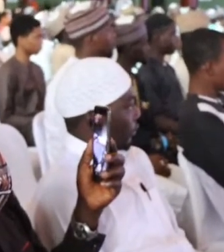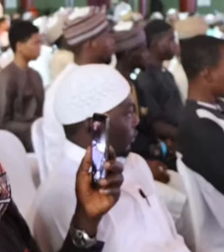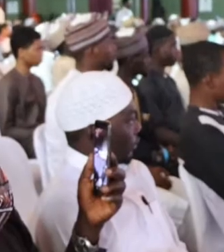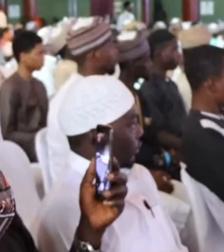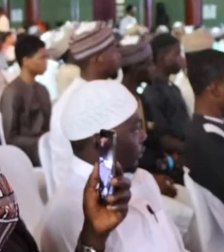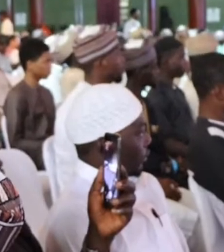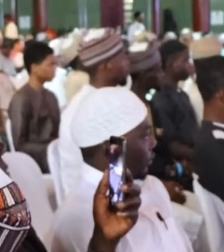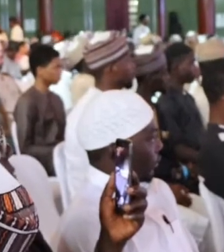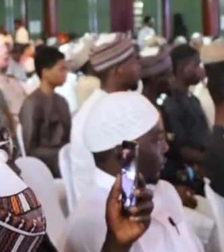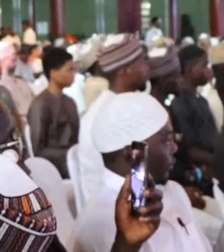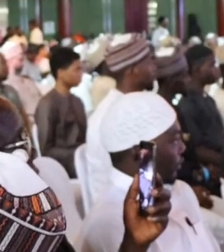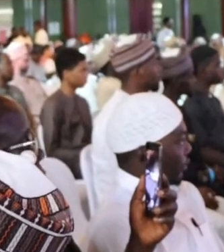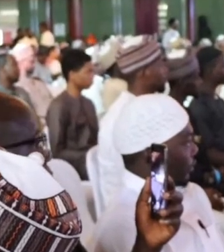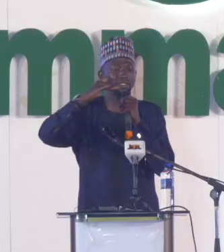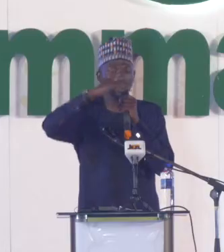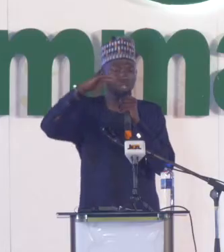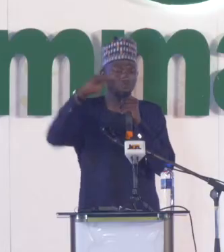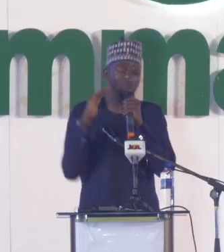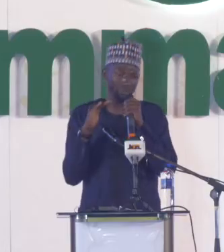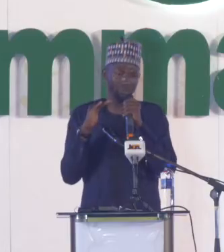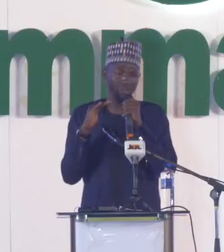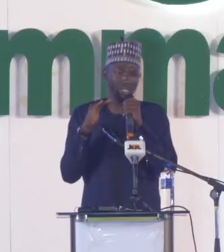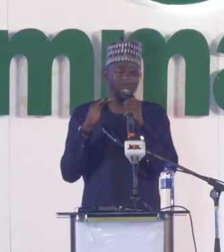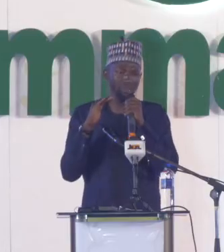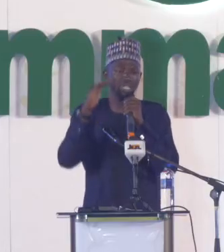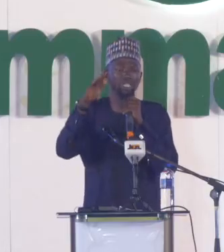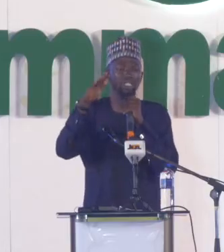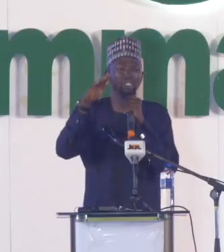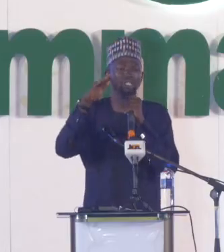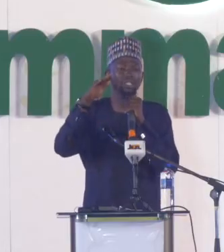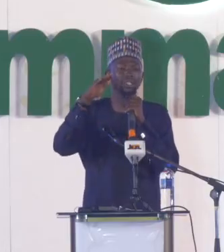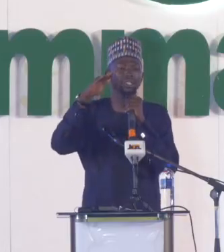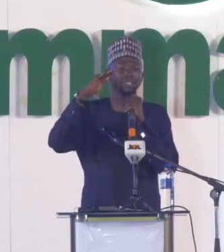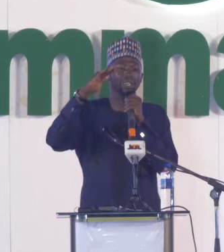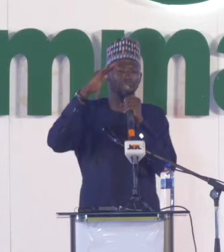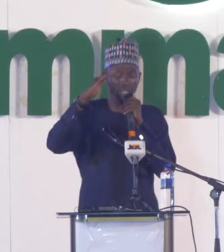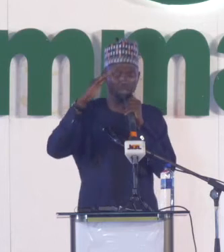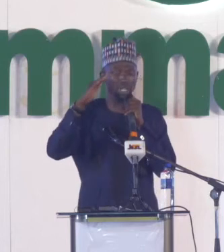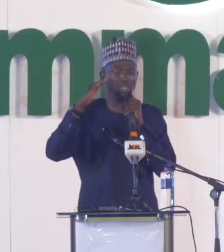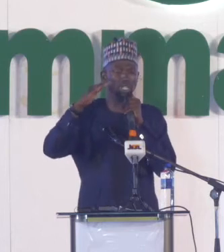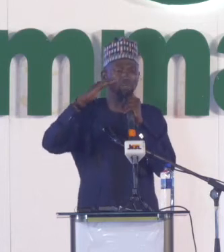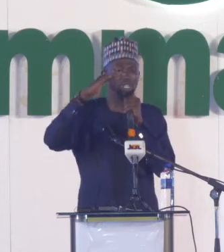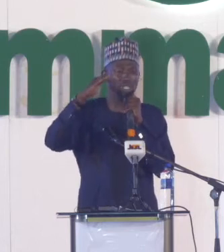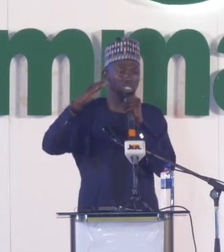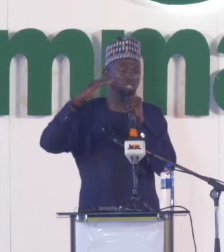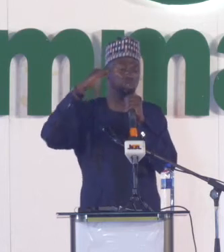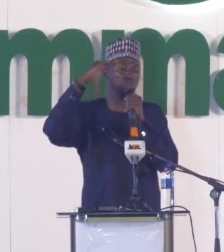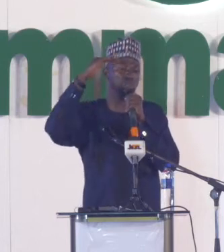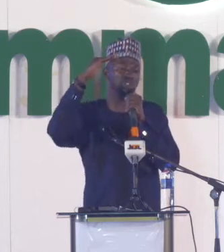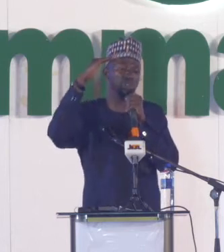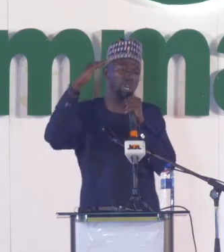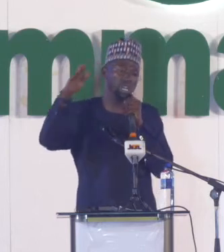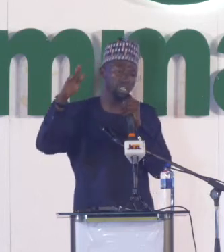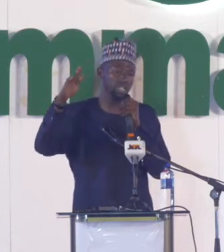stomach or tummy, life at the womb. Because Allah subhanahu wa ta'ala mentioned it in